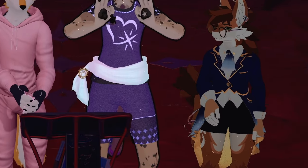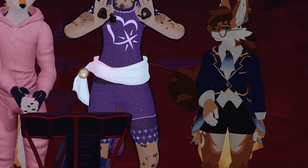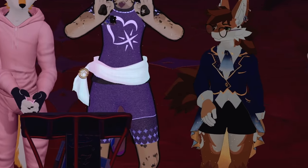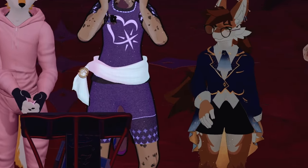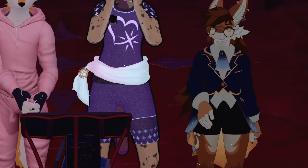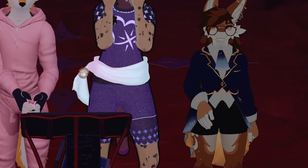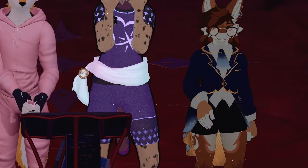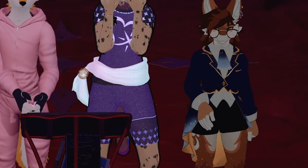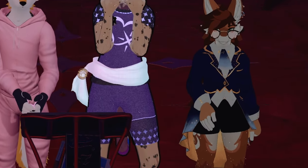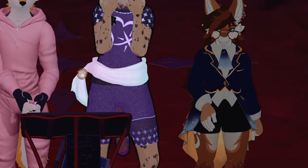So,